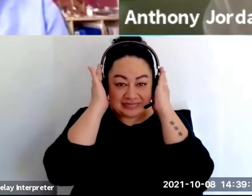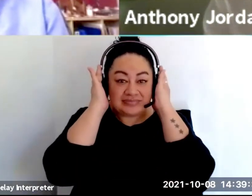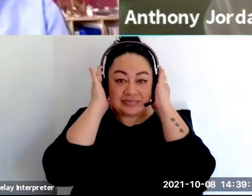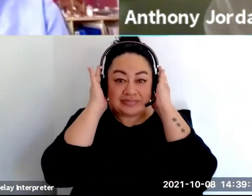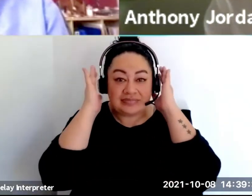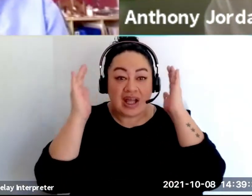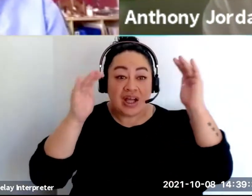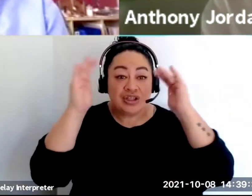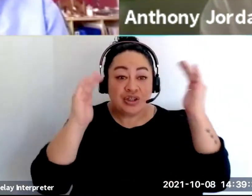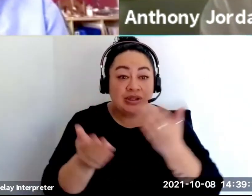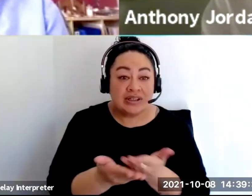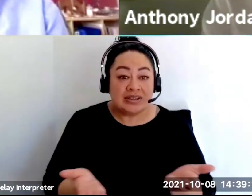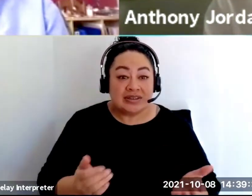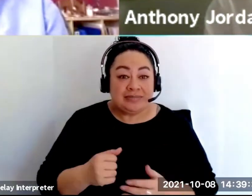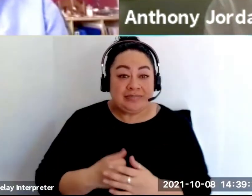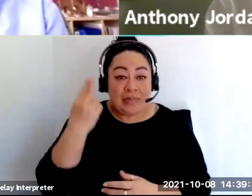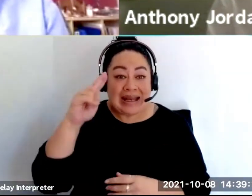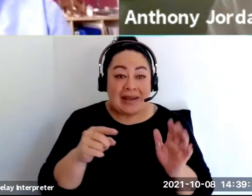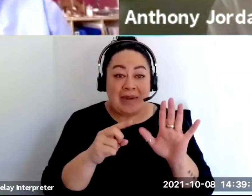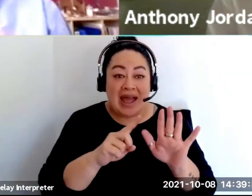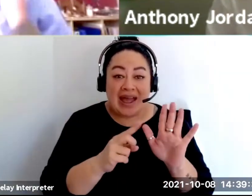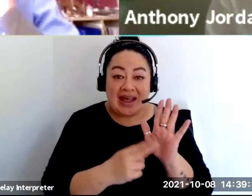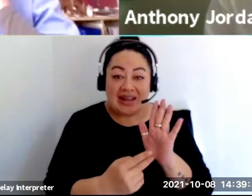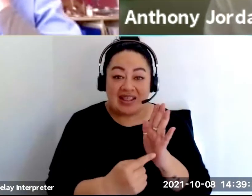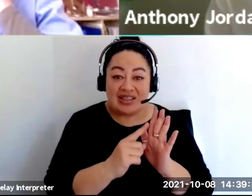Kia ora tātou, ko Anthony tēnei.